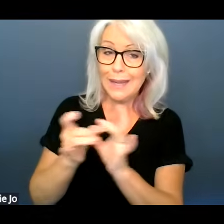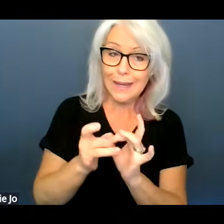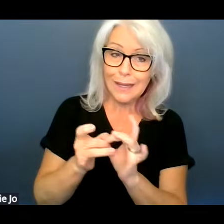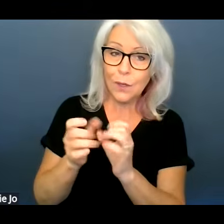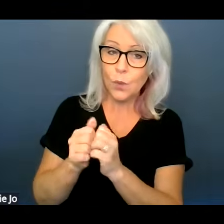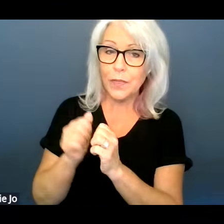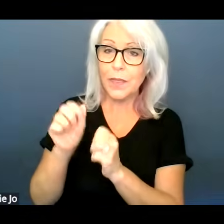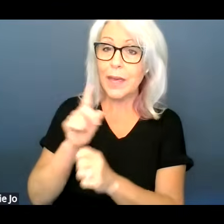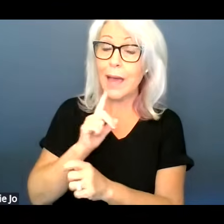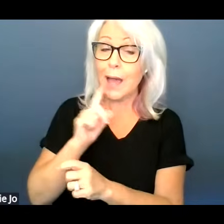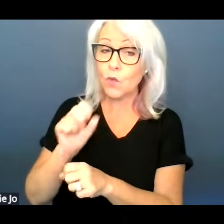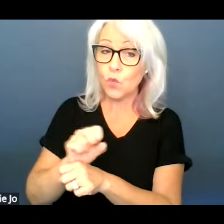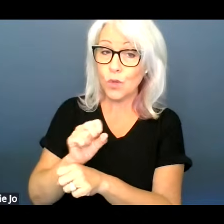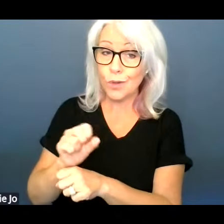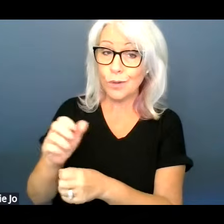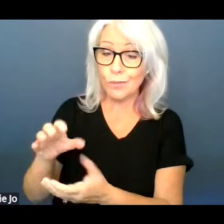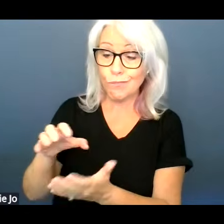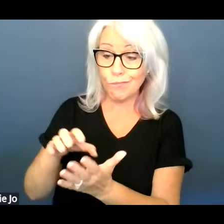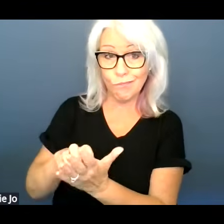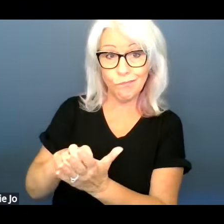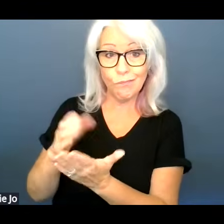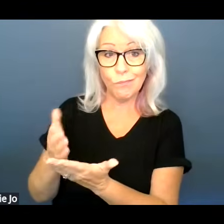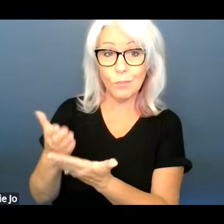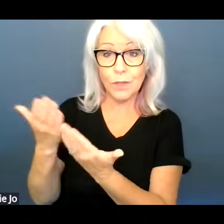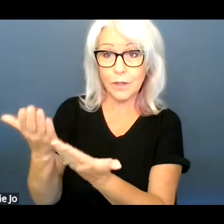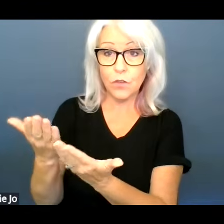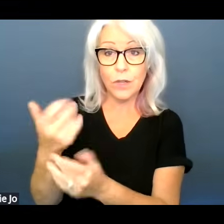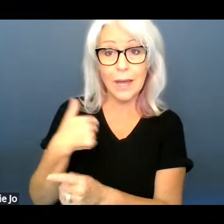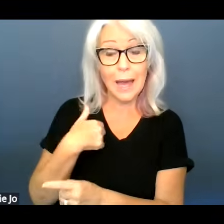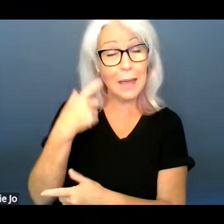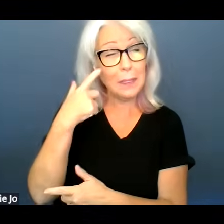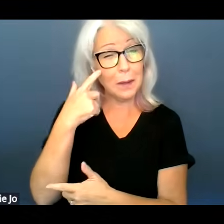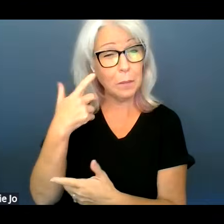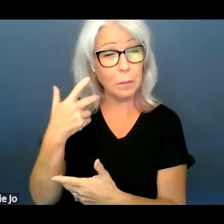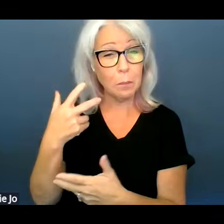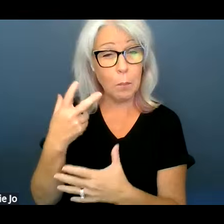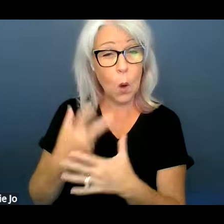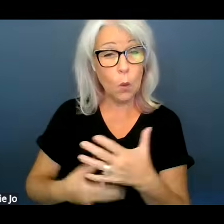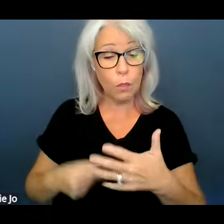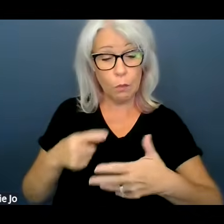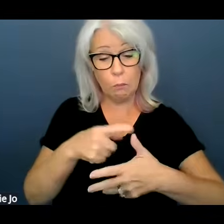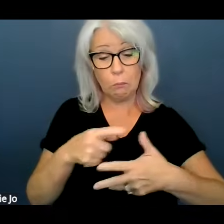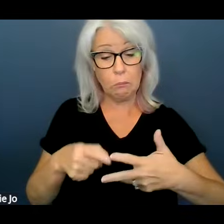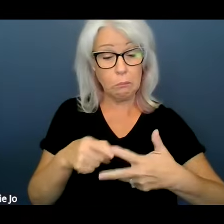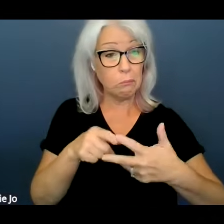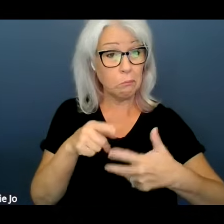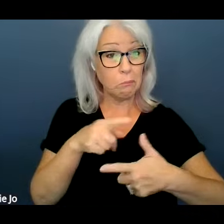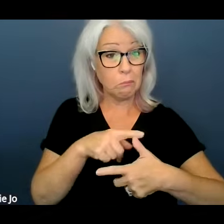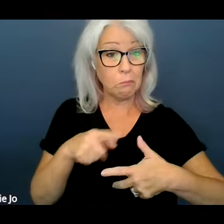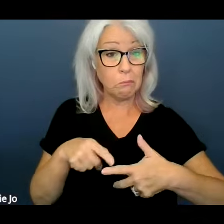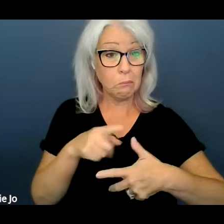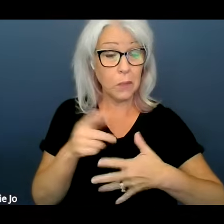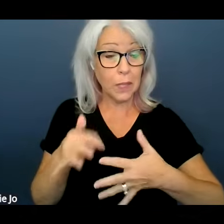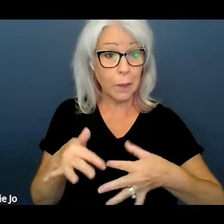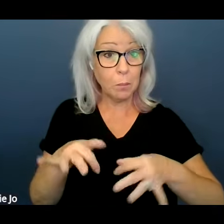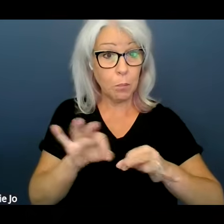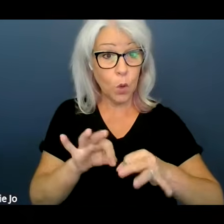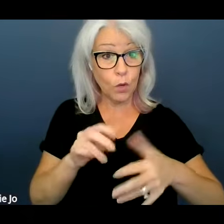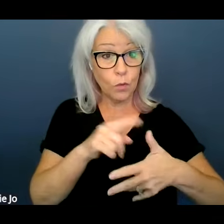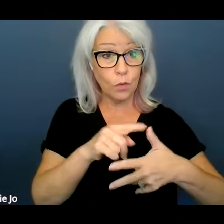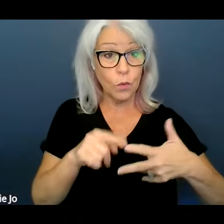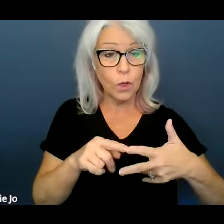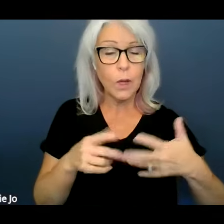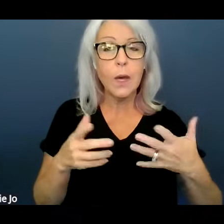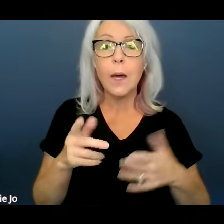These are, they're both important bullet points. But the order that